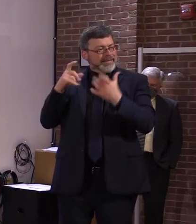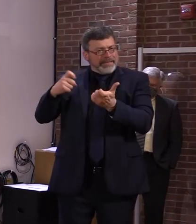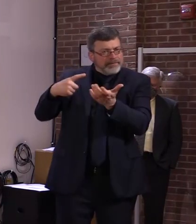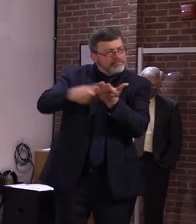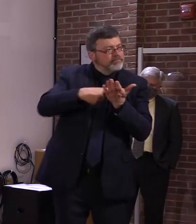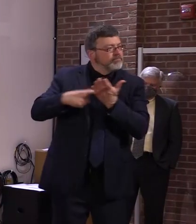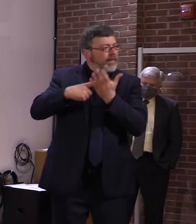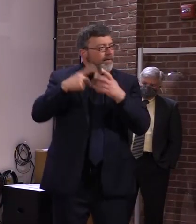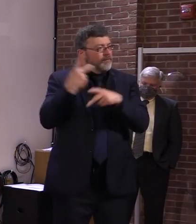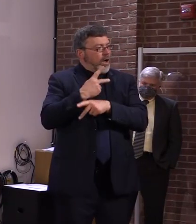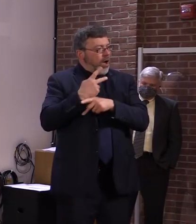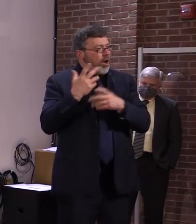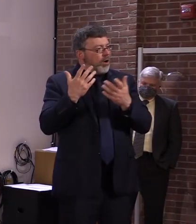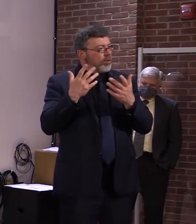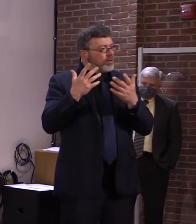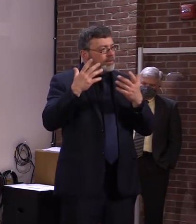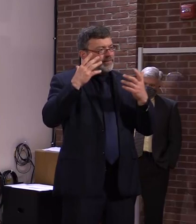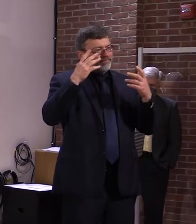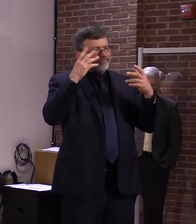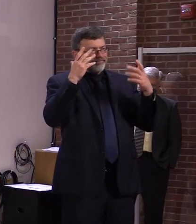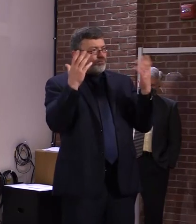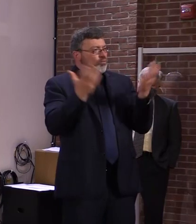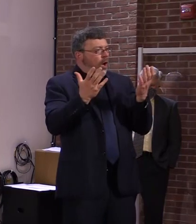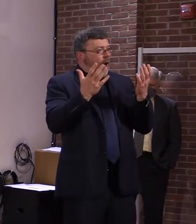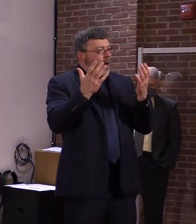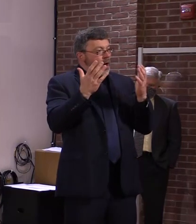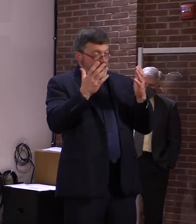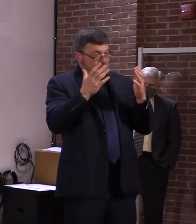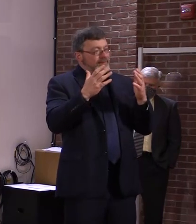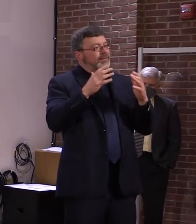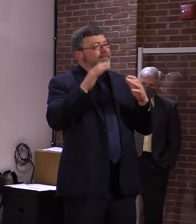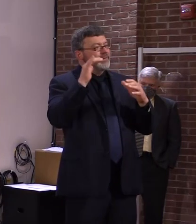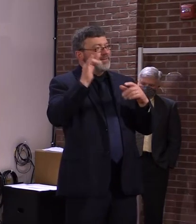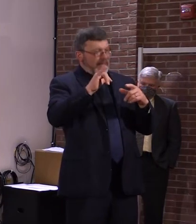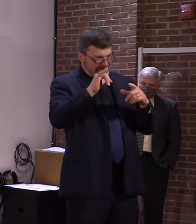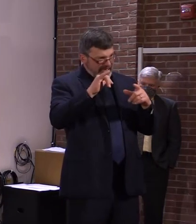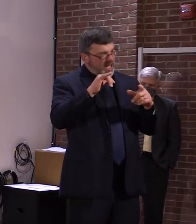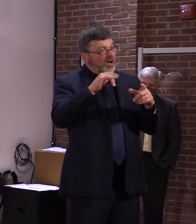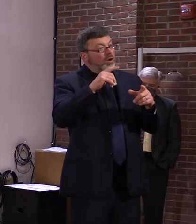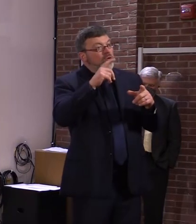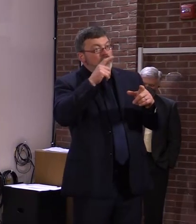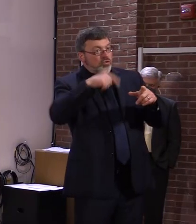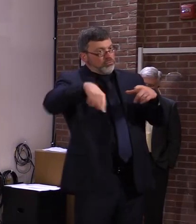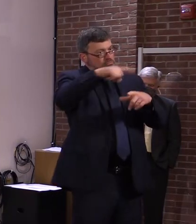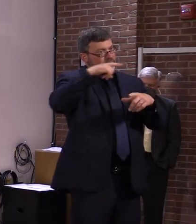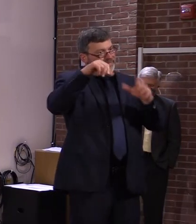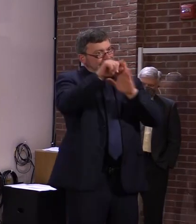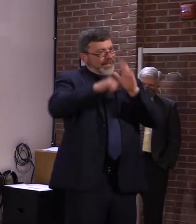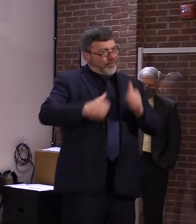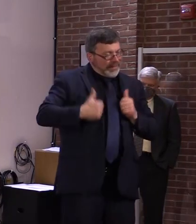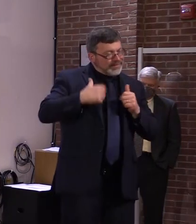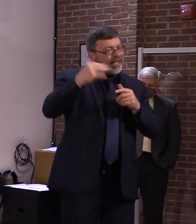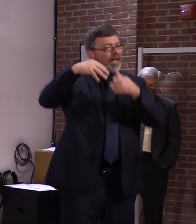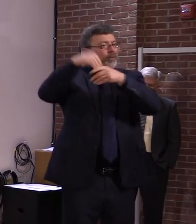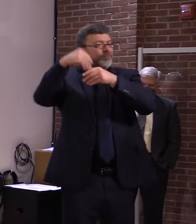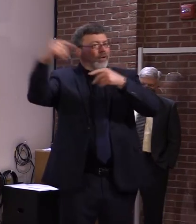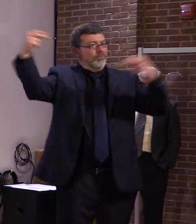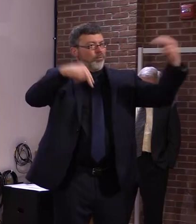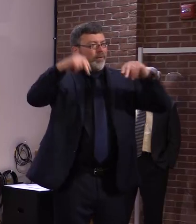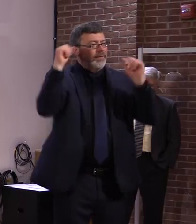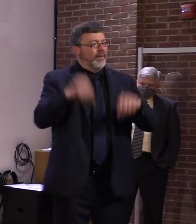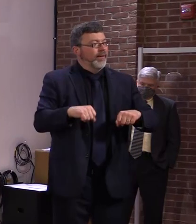beyond state government, as you mentioned. So, again, we will want to hear from you